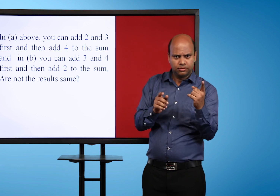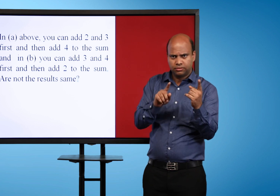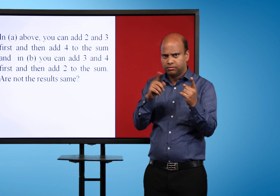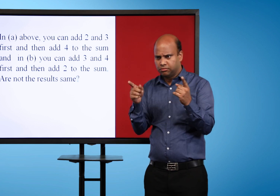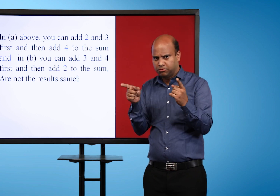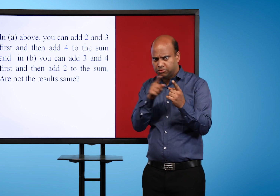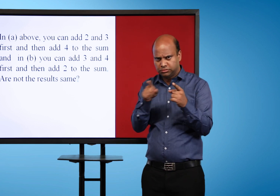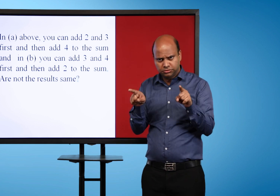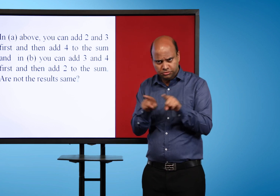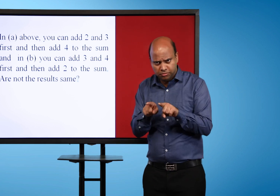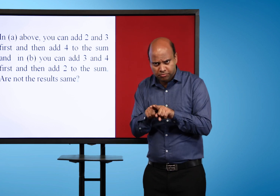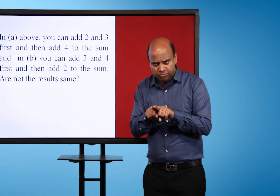the results same?